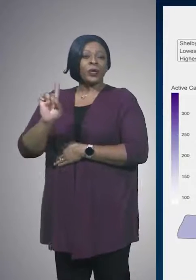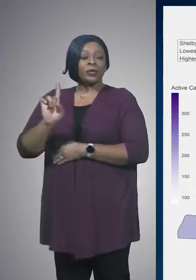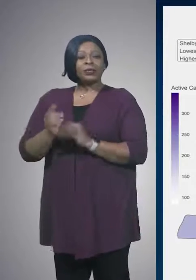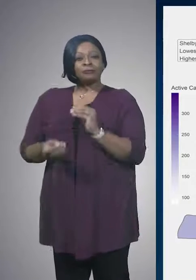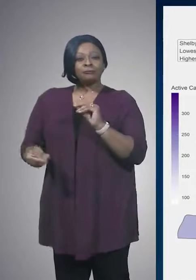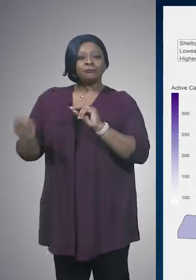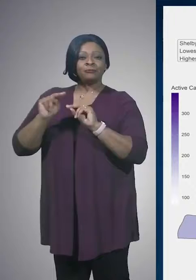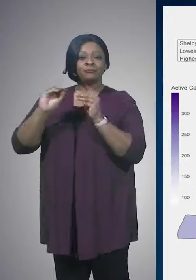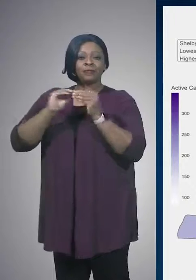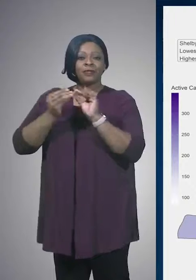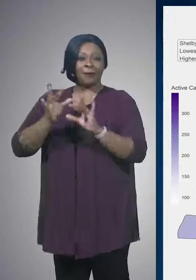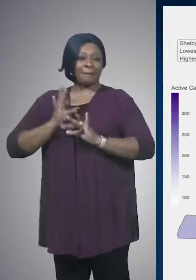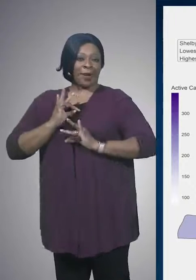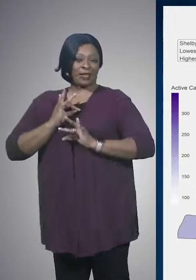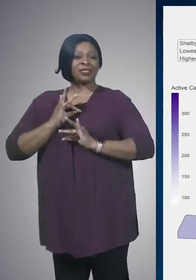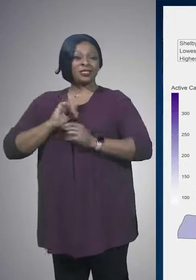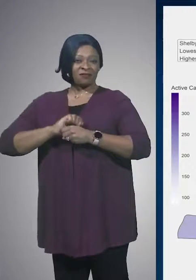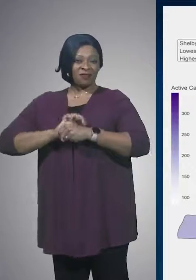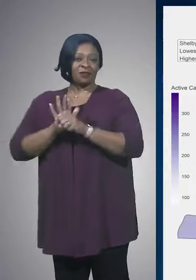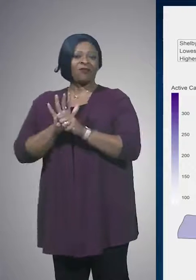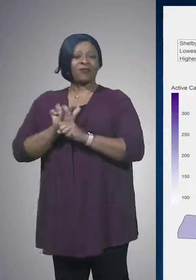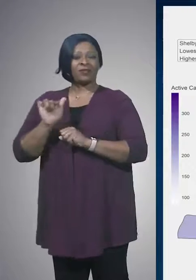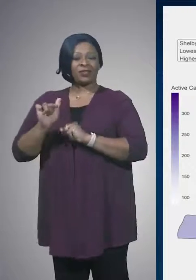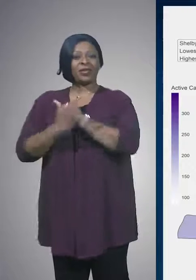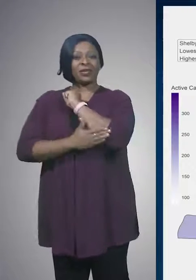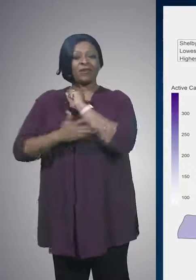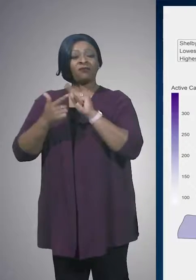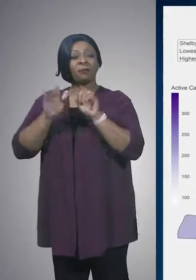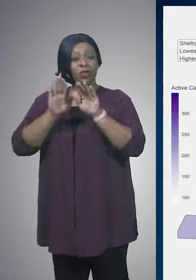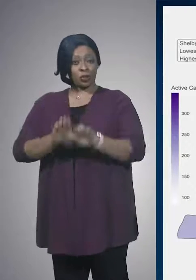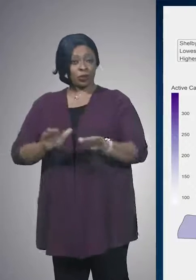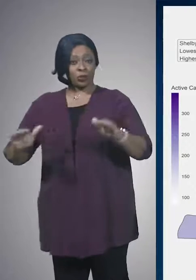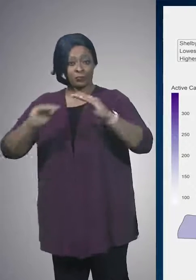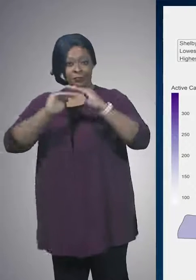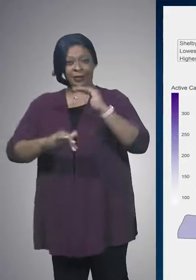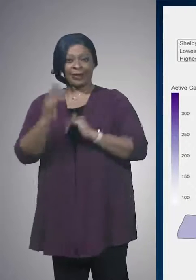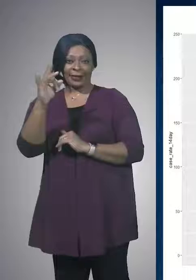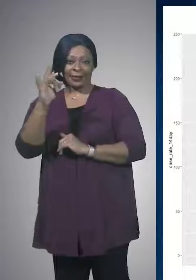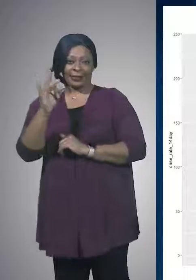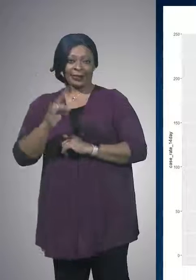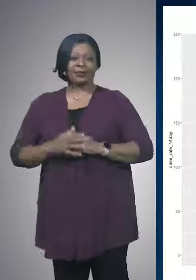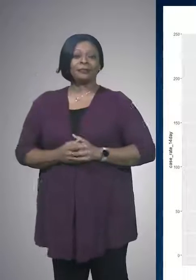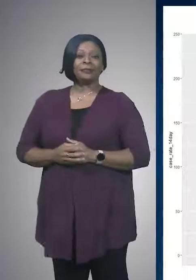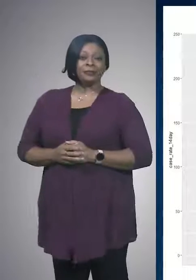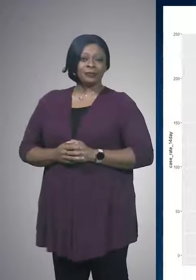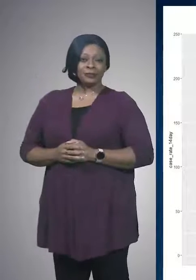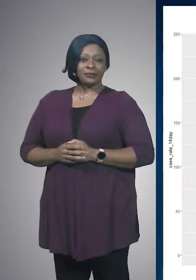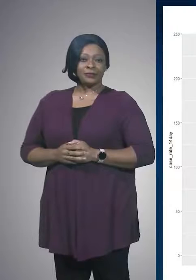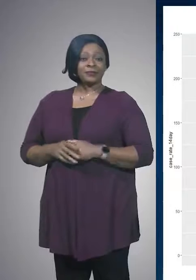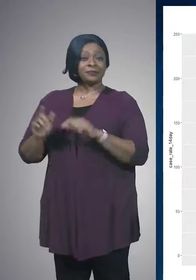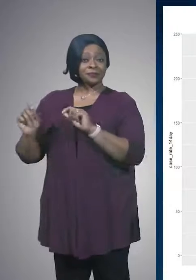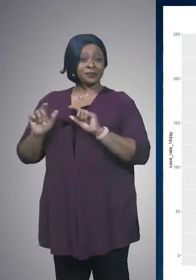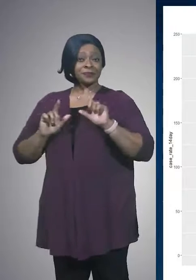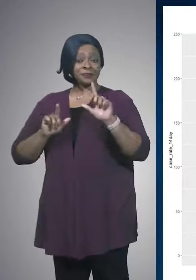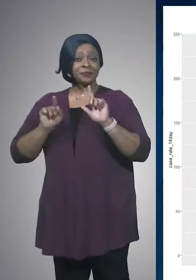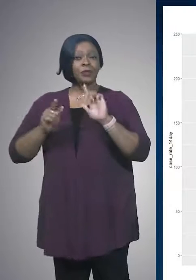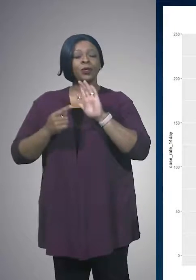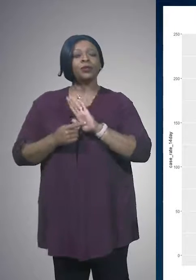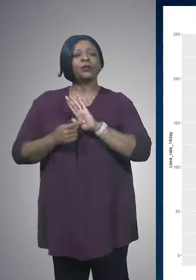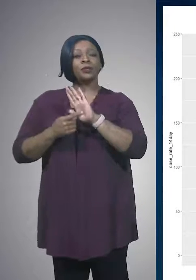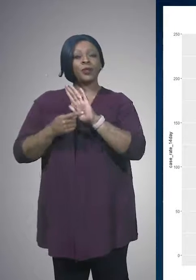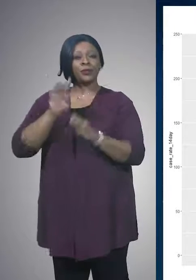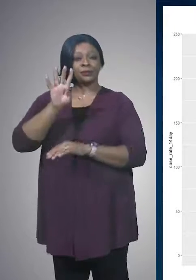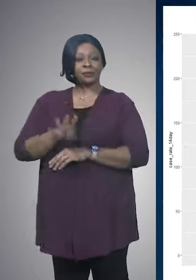are more active cases in the county from a pediatric standpoint. Next slide. This